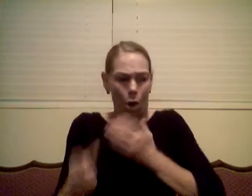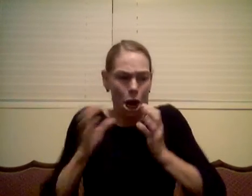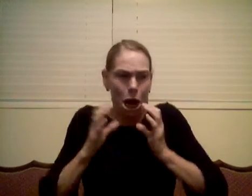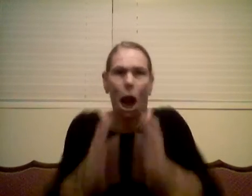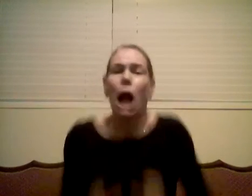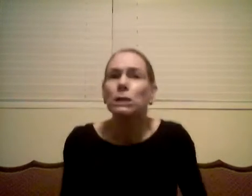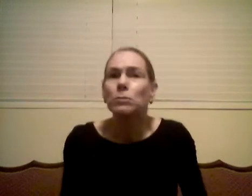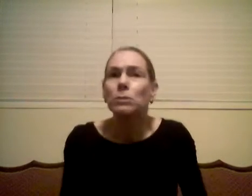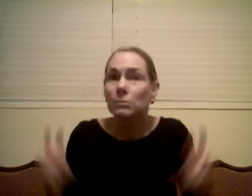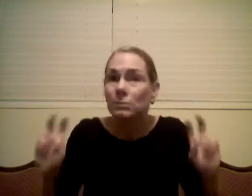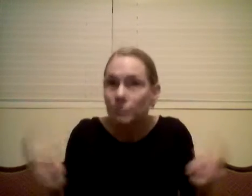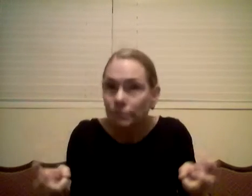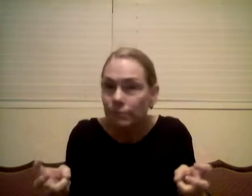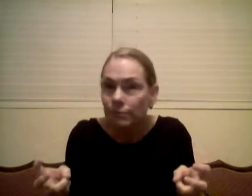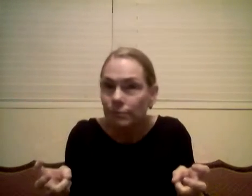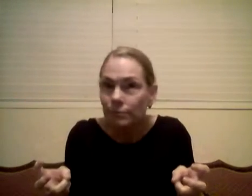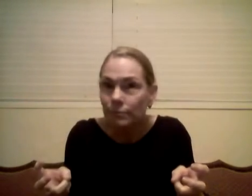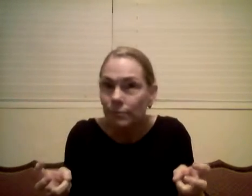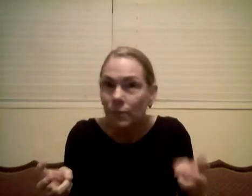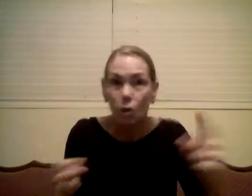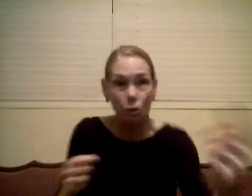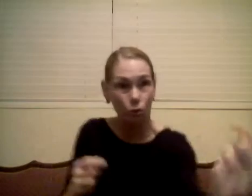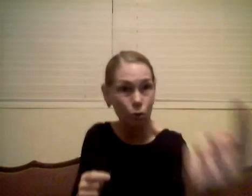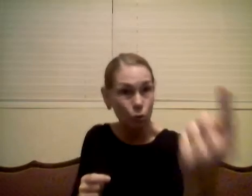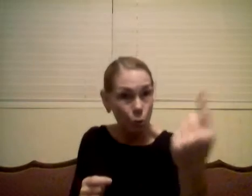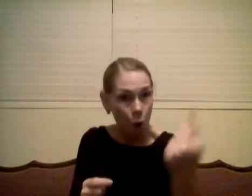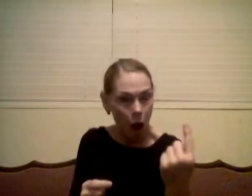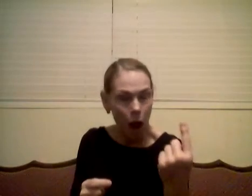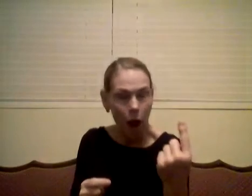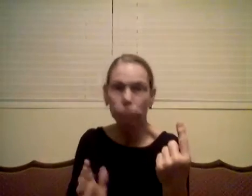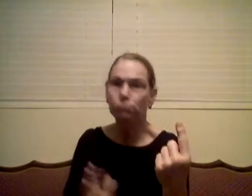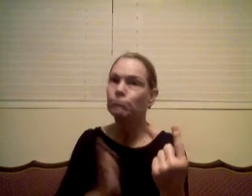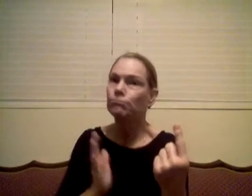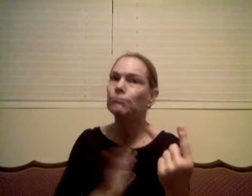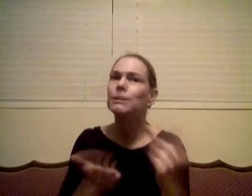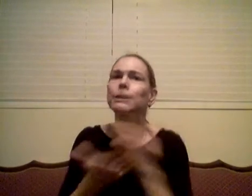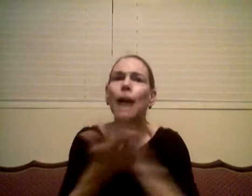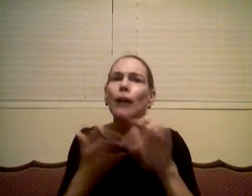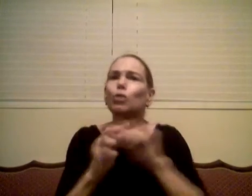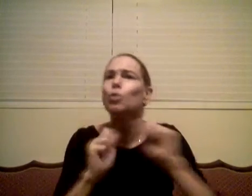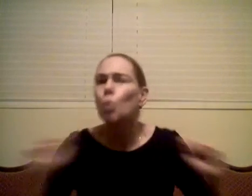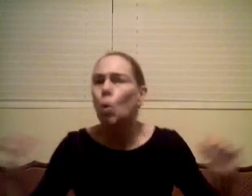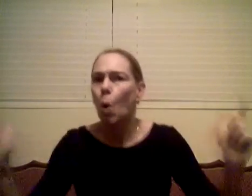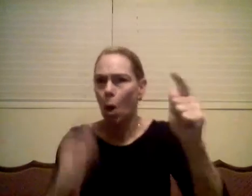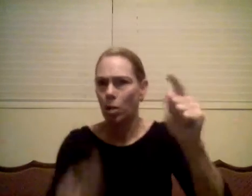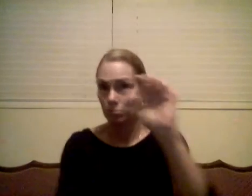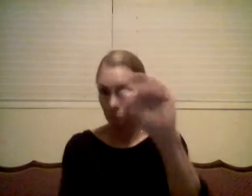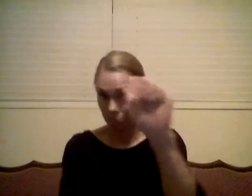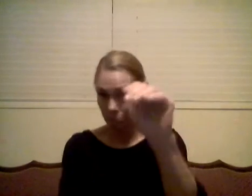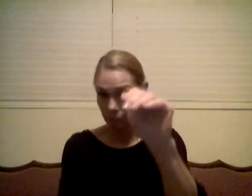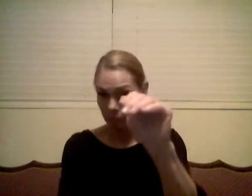that exchange as you walk into this interview. Traditional interviewing, you're in my office now, you've done all these great